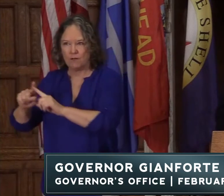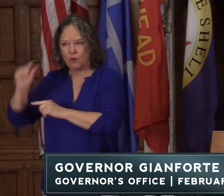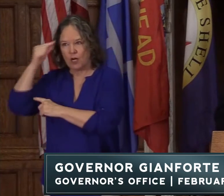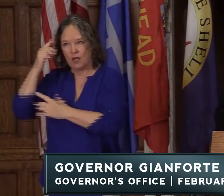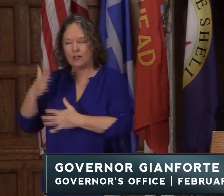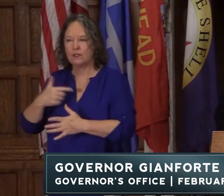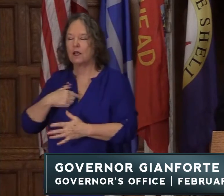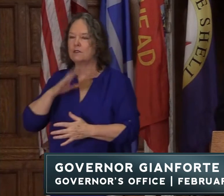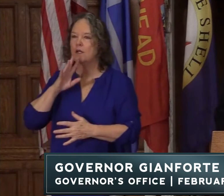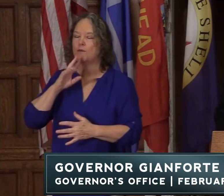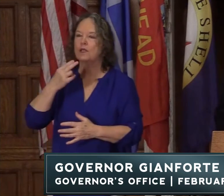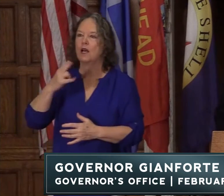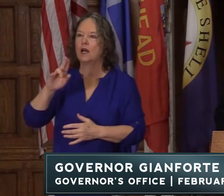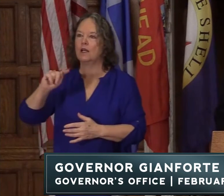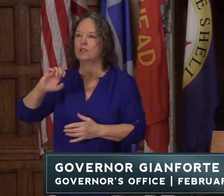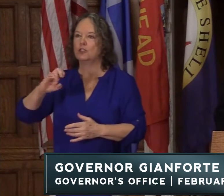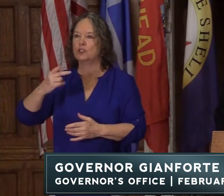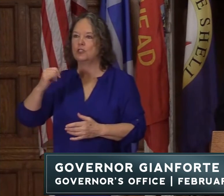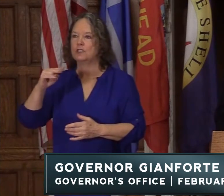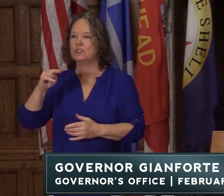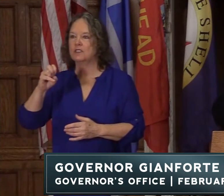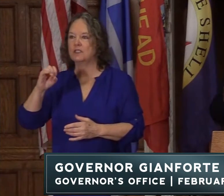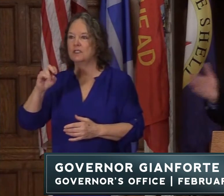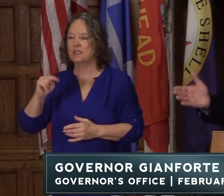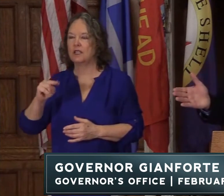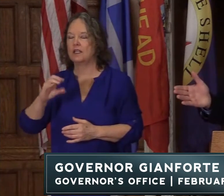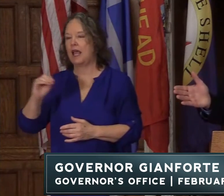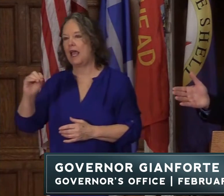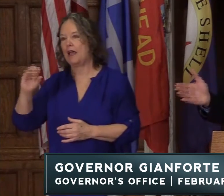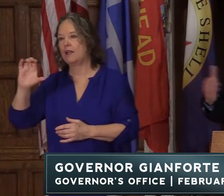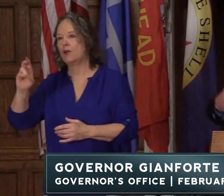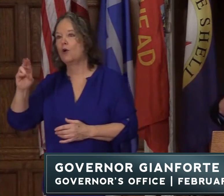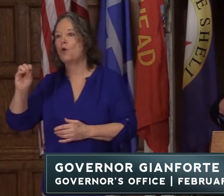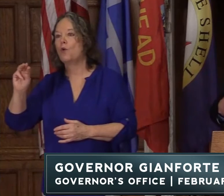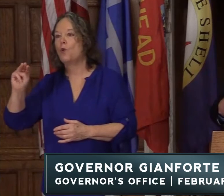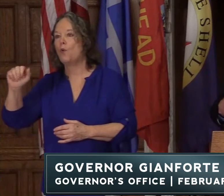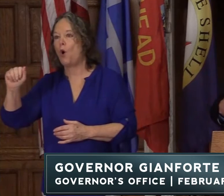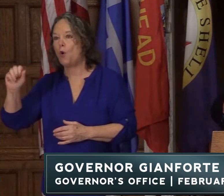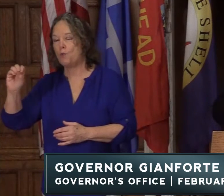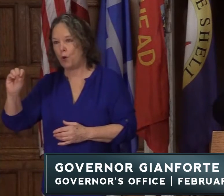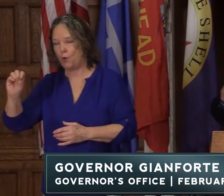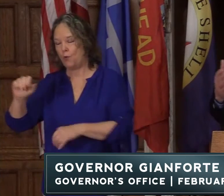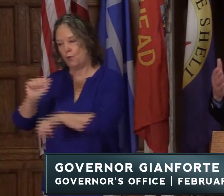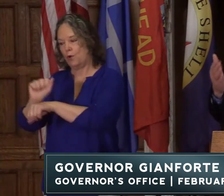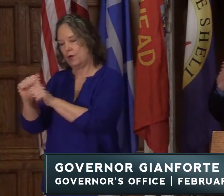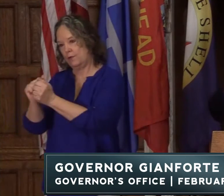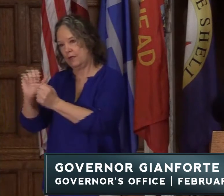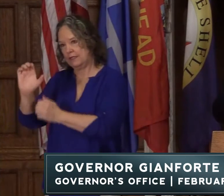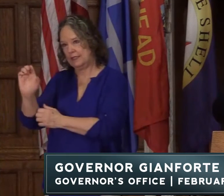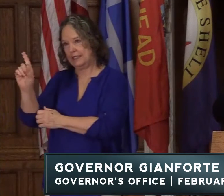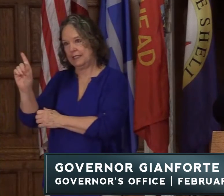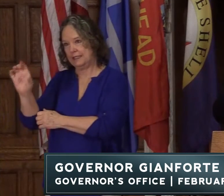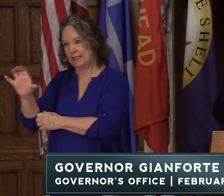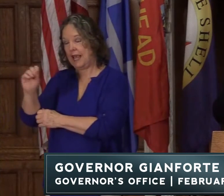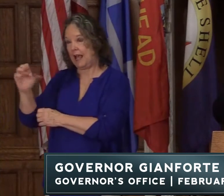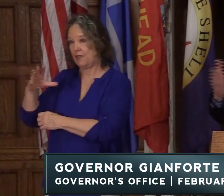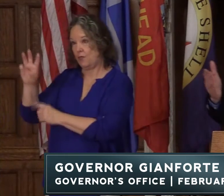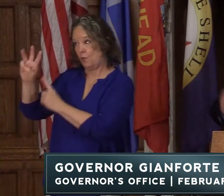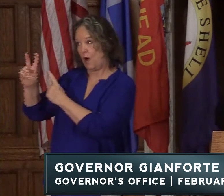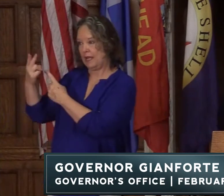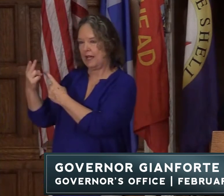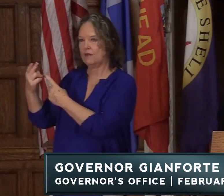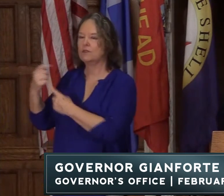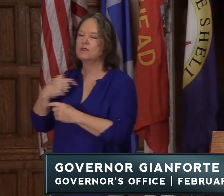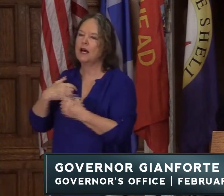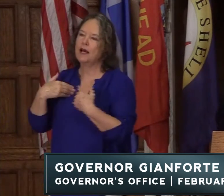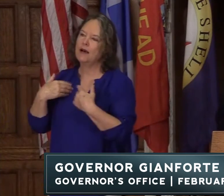Asa Hutchinson and Governor Cuomo, working with the CDC and the White House. I have another call later today with a number